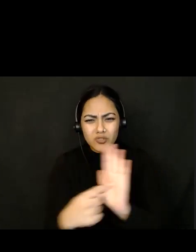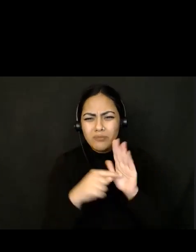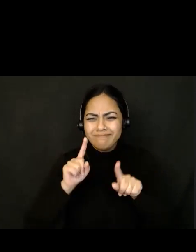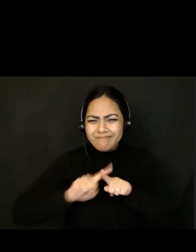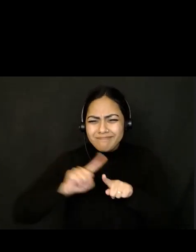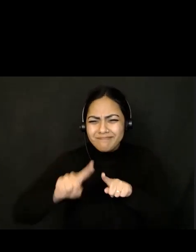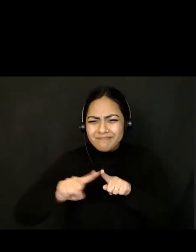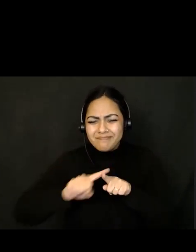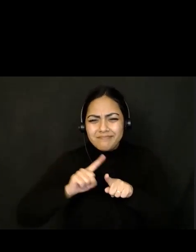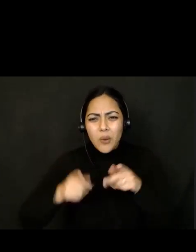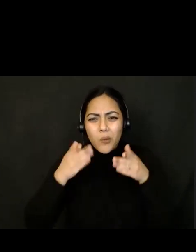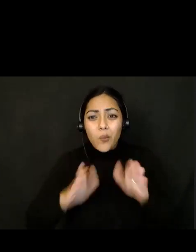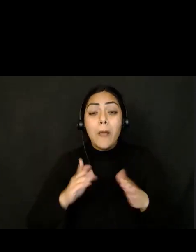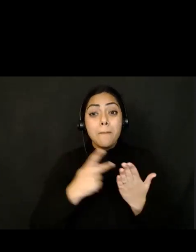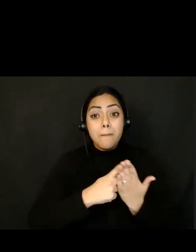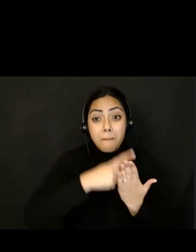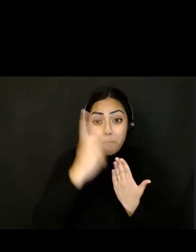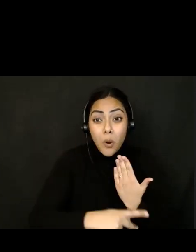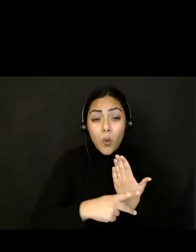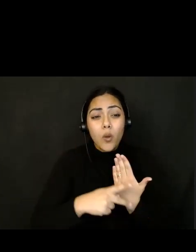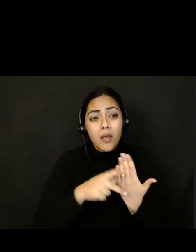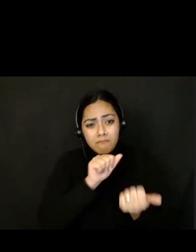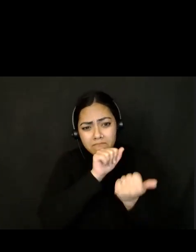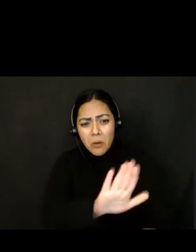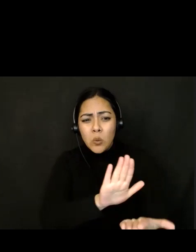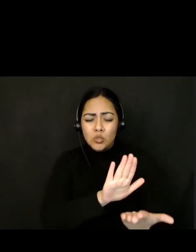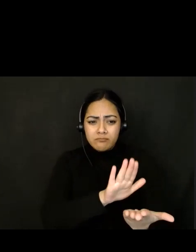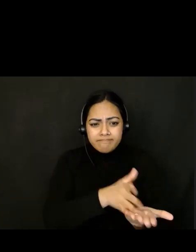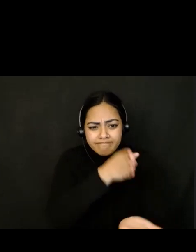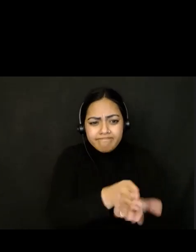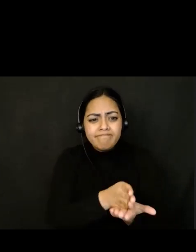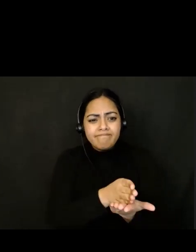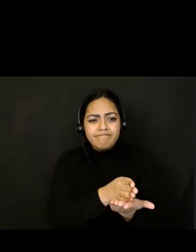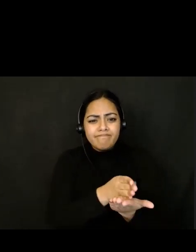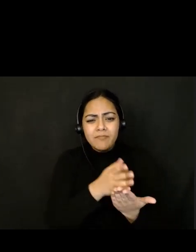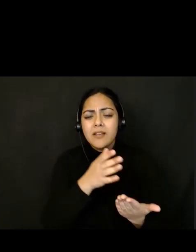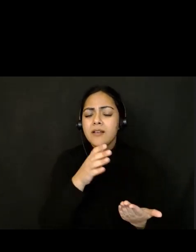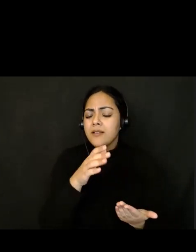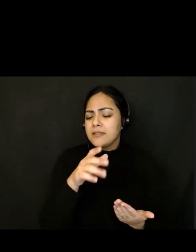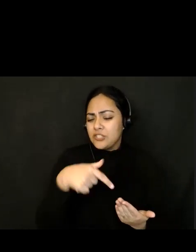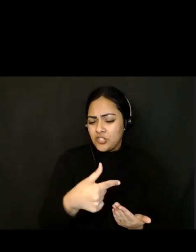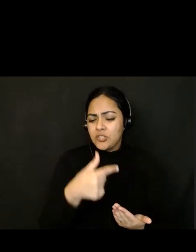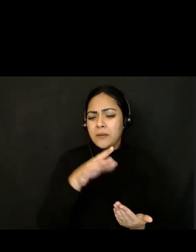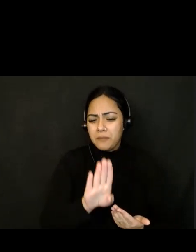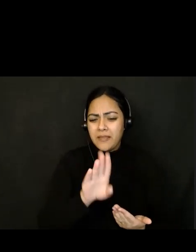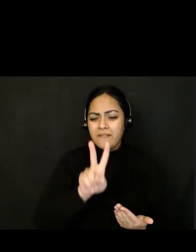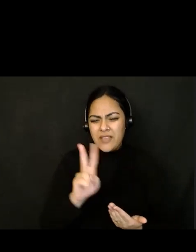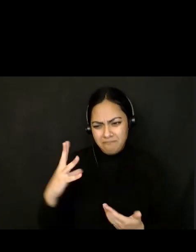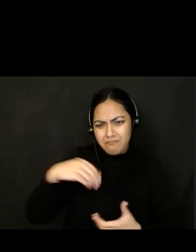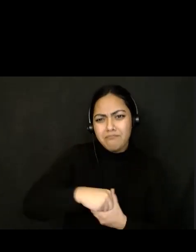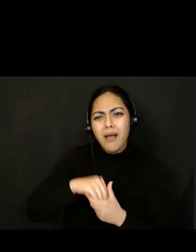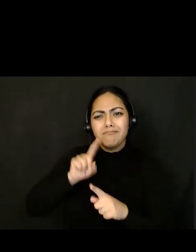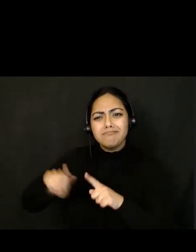be integrated into programs that tackle GBV. I will share a couple of my own key takeaways on actions to